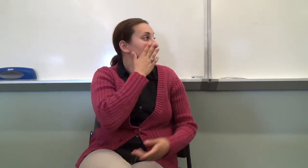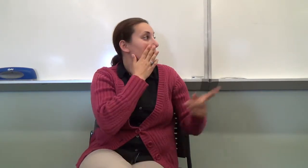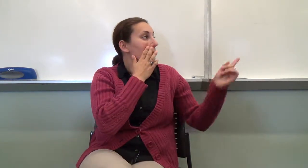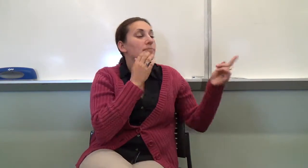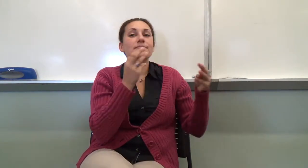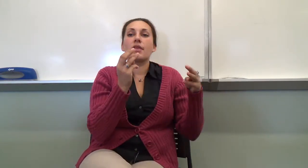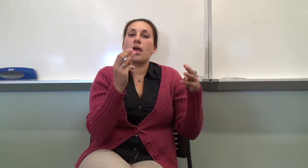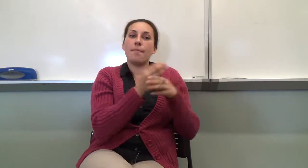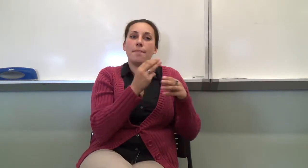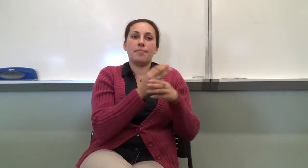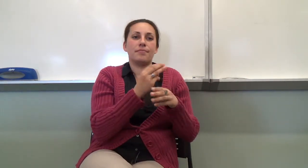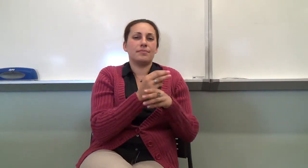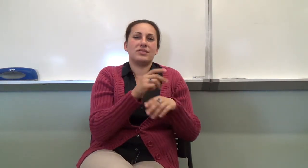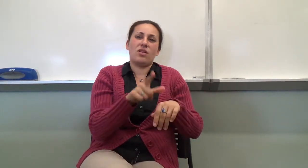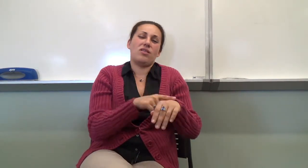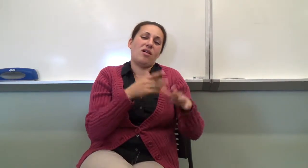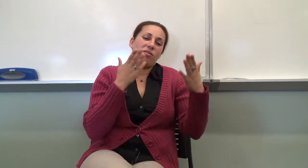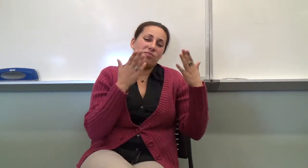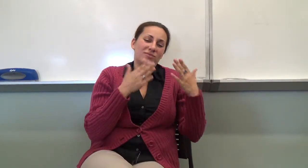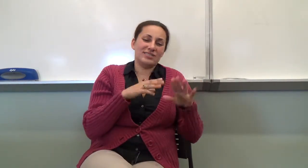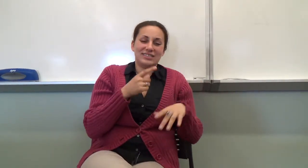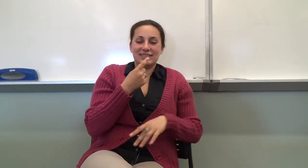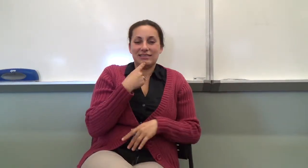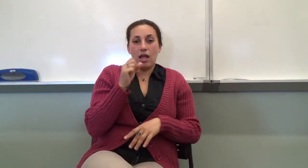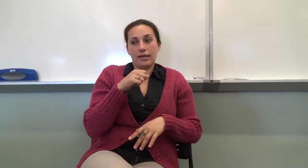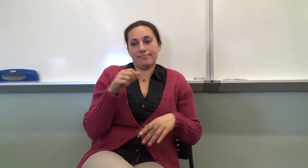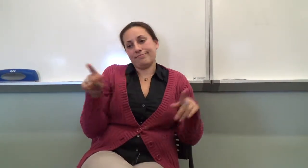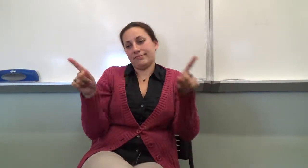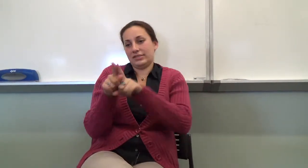long and torturous way of saying, yeah, they're symmetric.